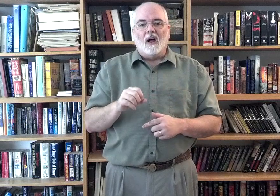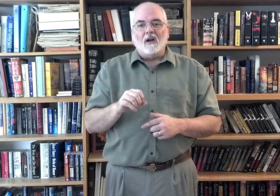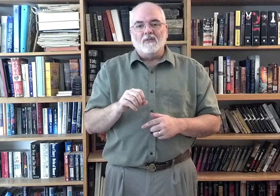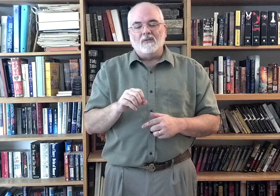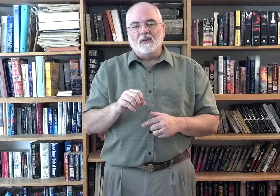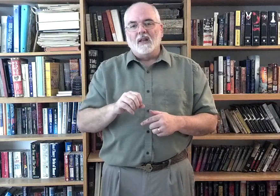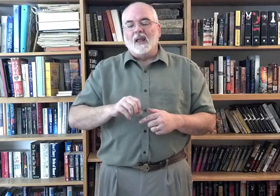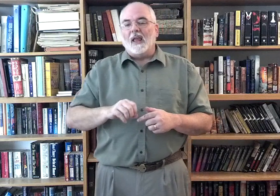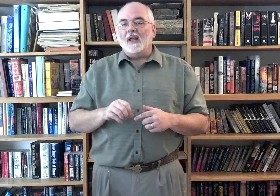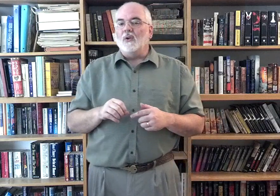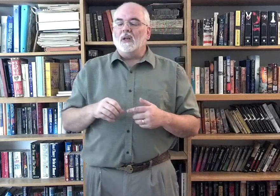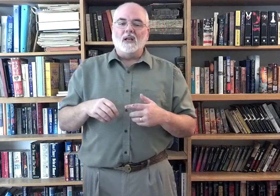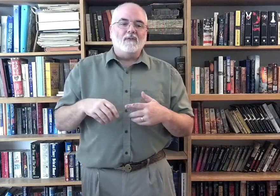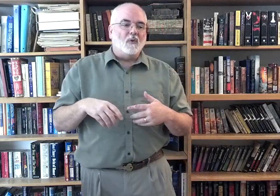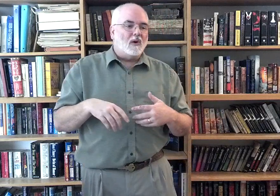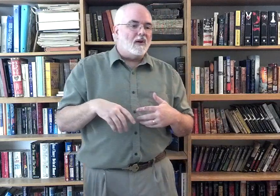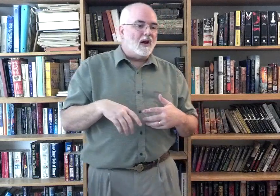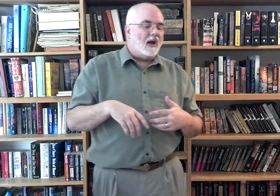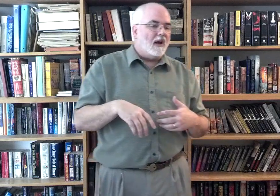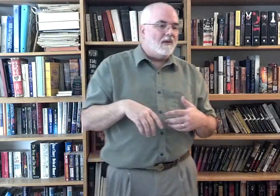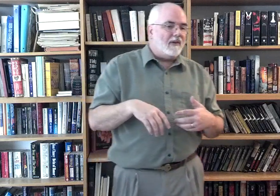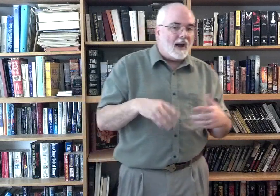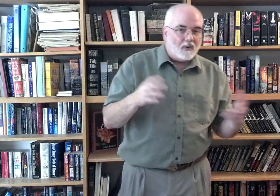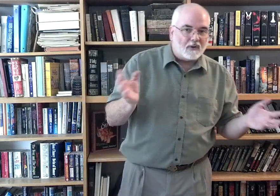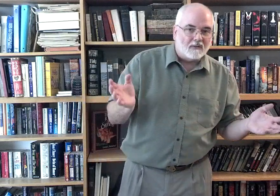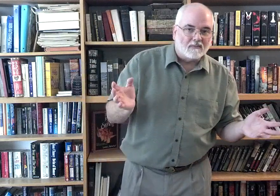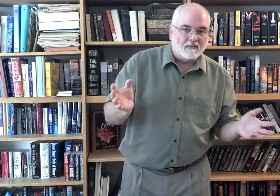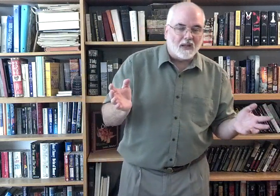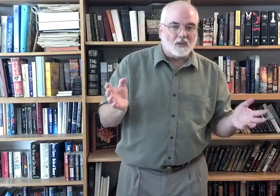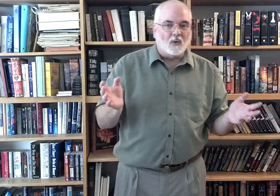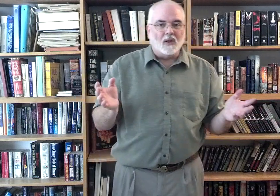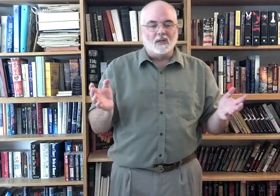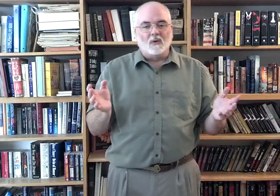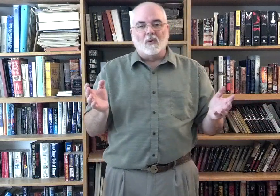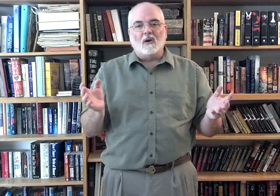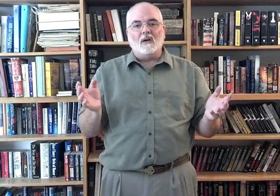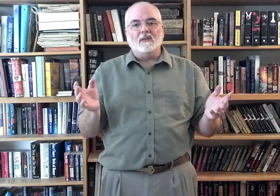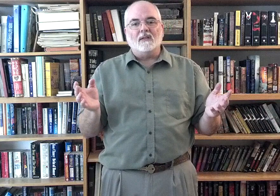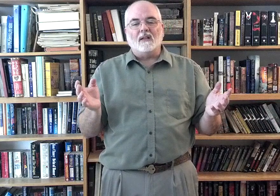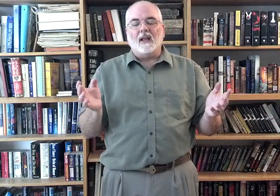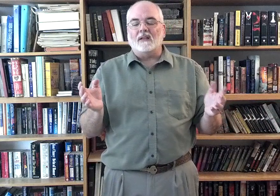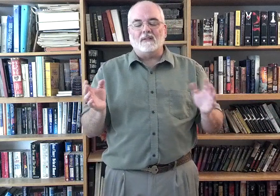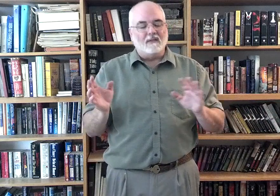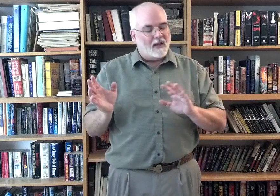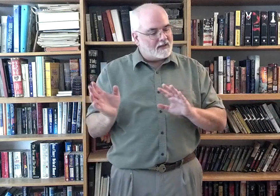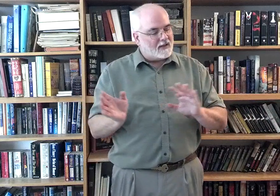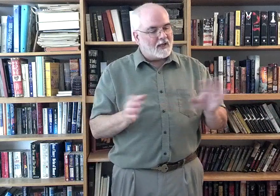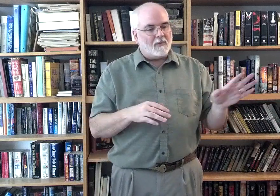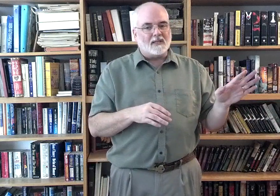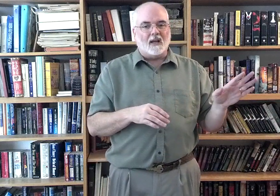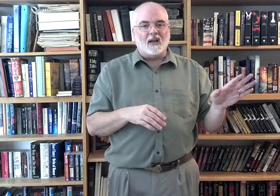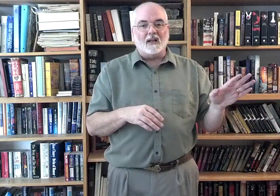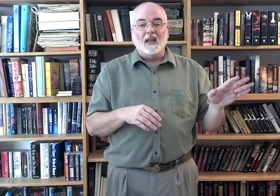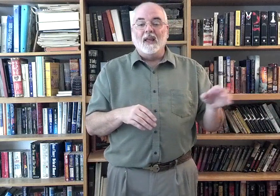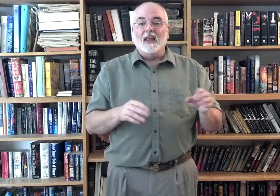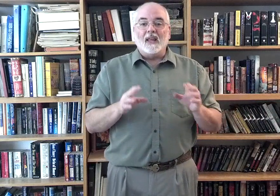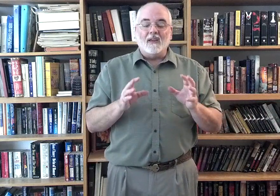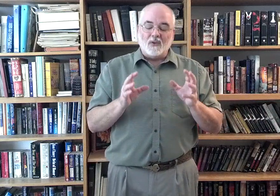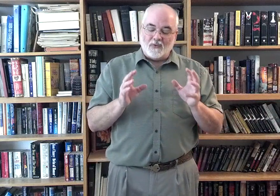Of, and you can leave the word of out. It's one of those little words. It doesn't need to be signed. If you feel